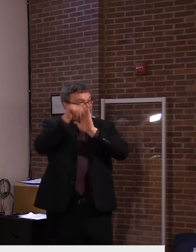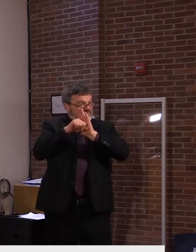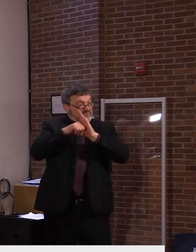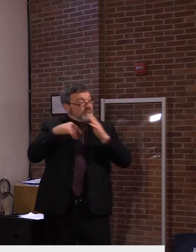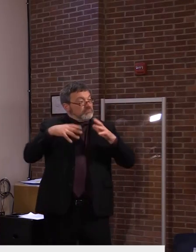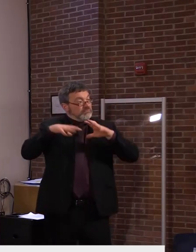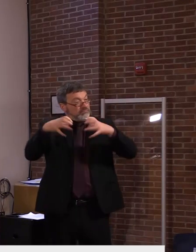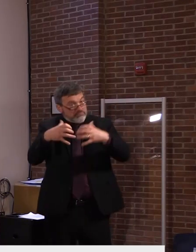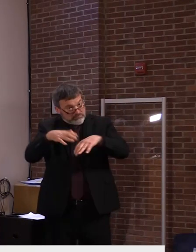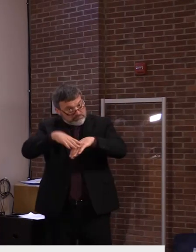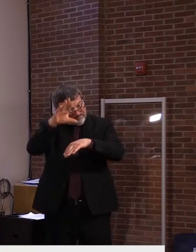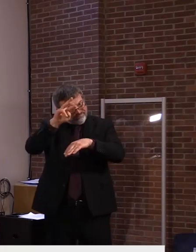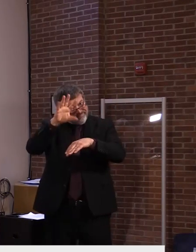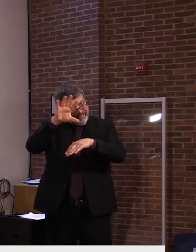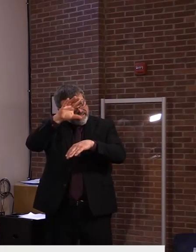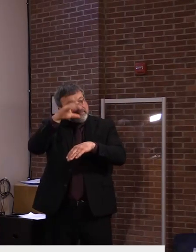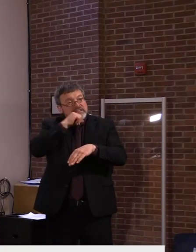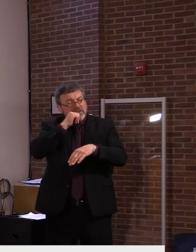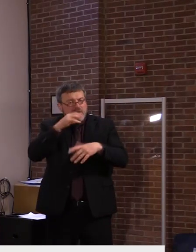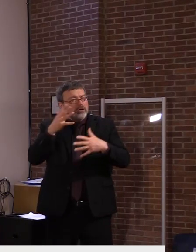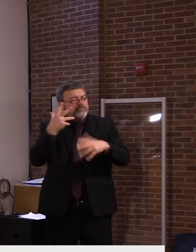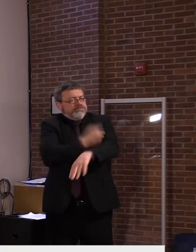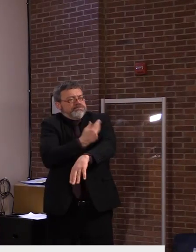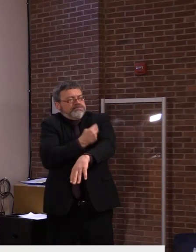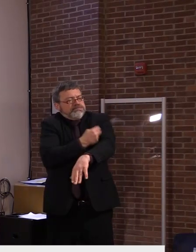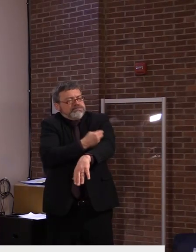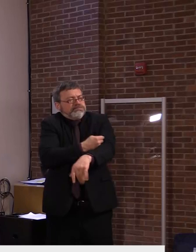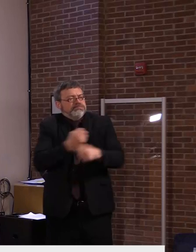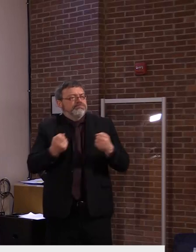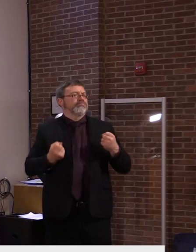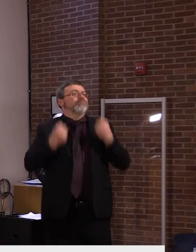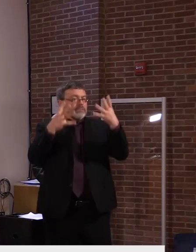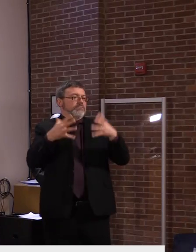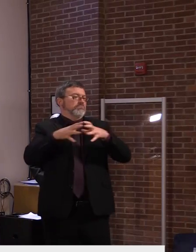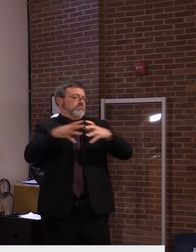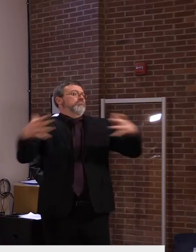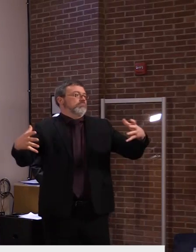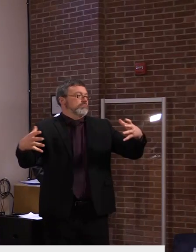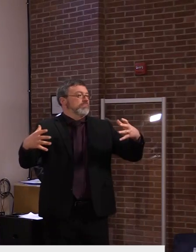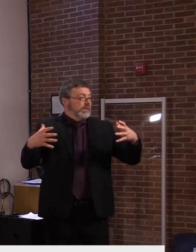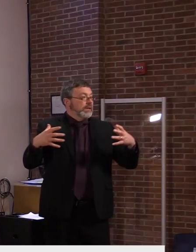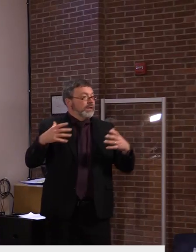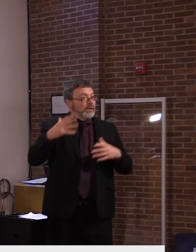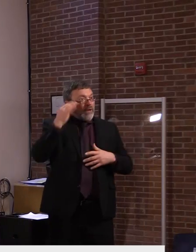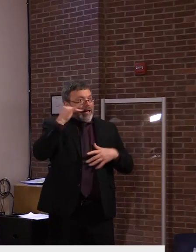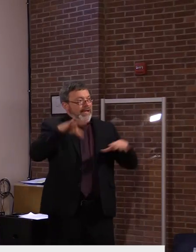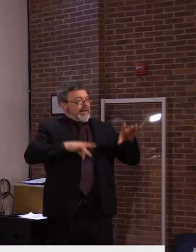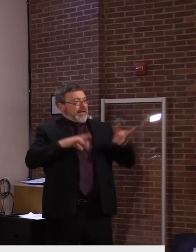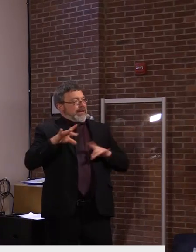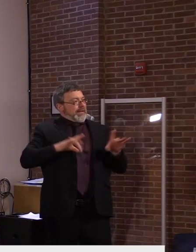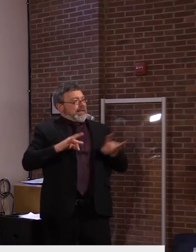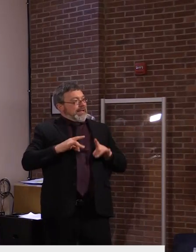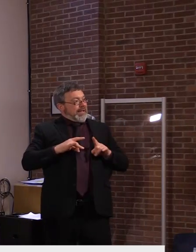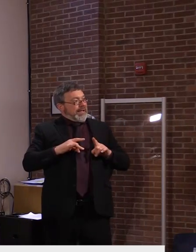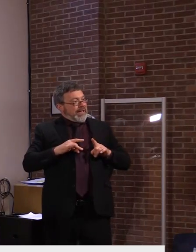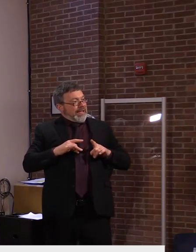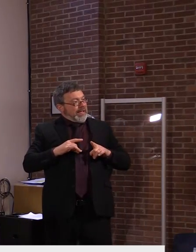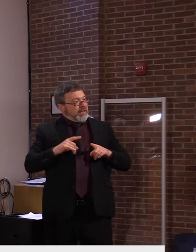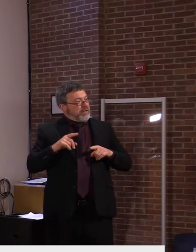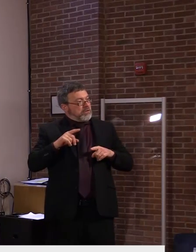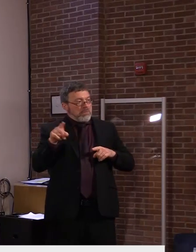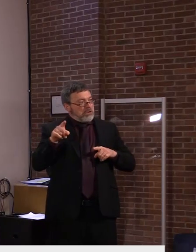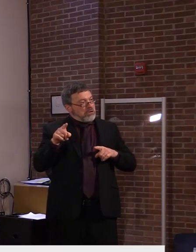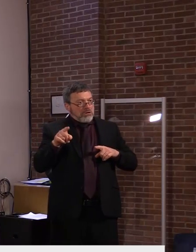look at our case rates, that population now represents a smaller percentage of cases, only 10